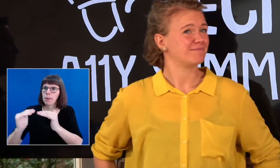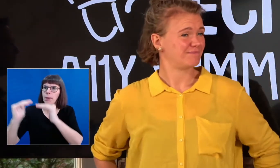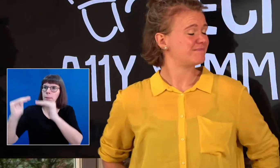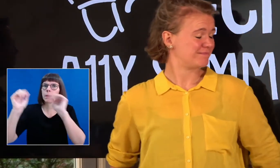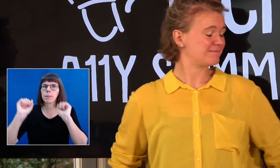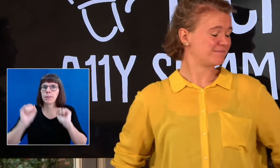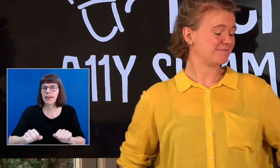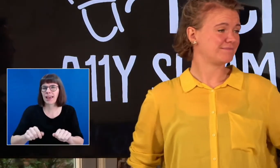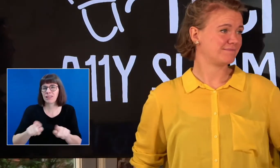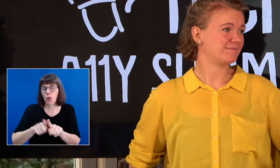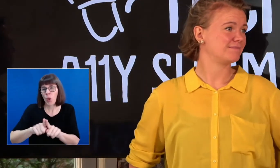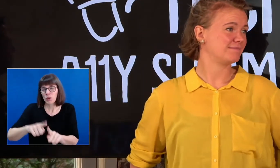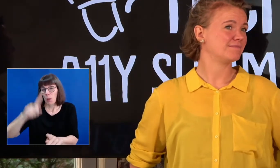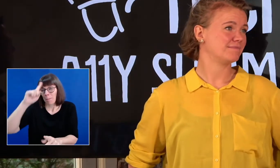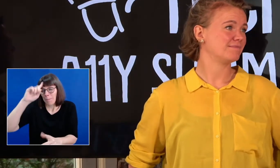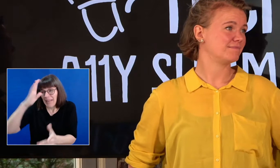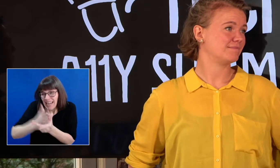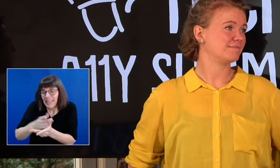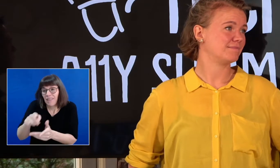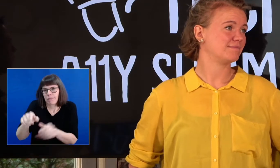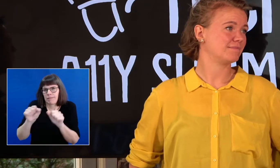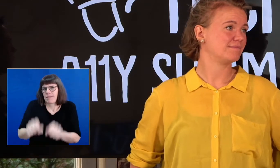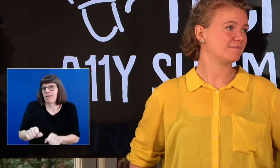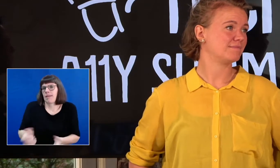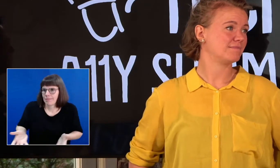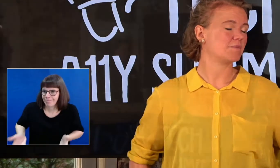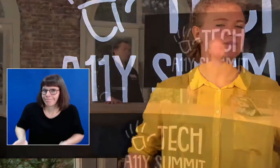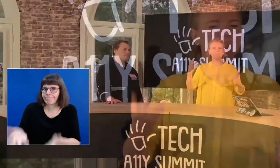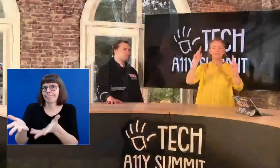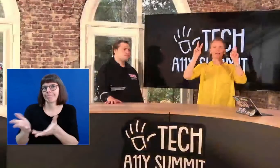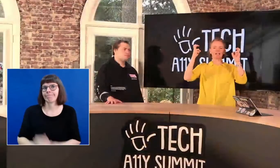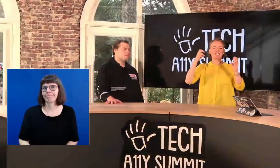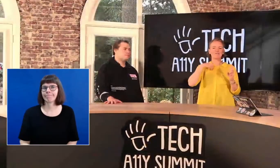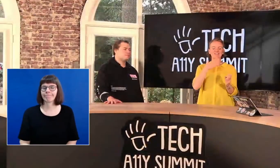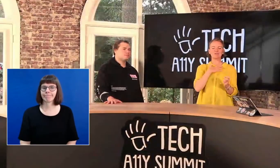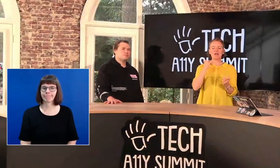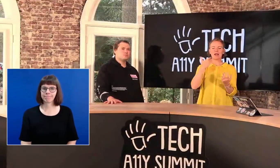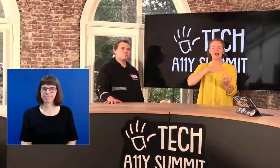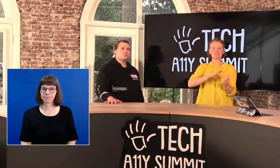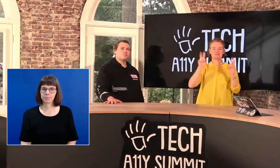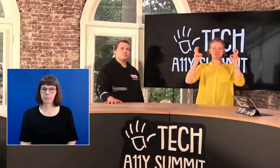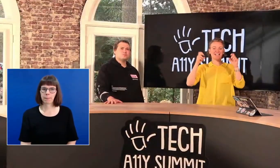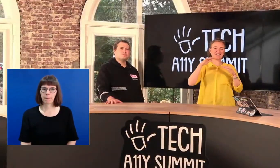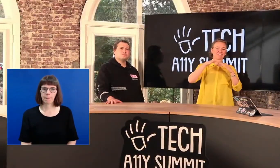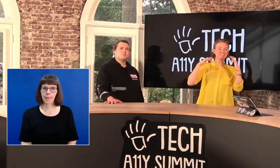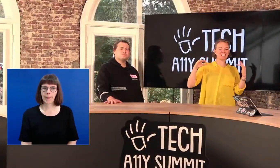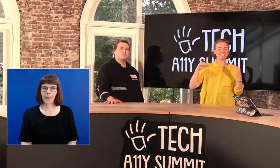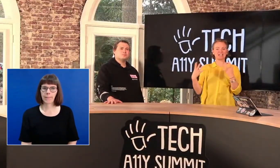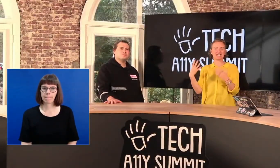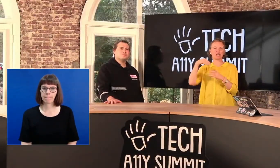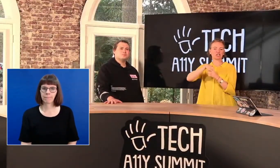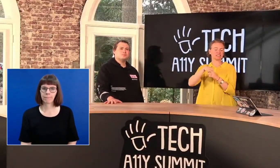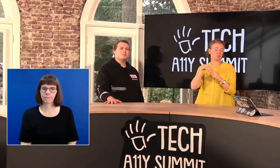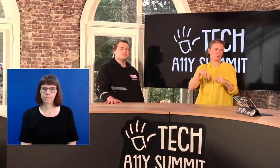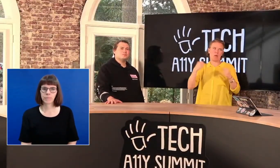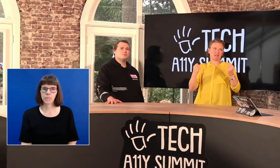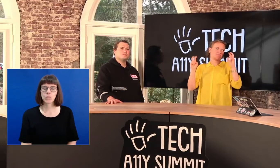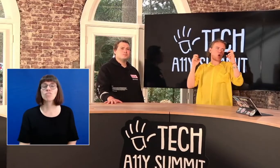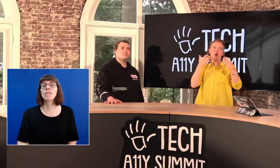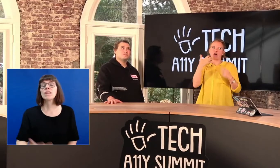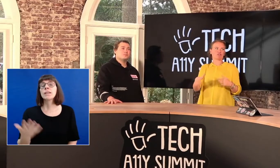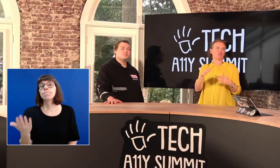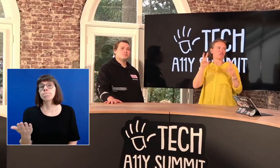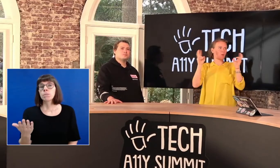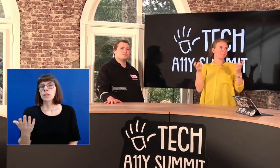believe in the fact that they can what they can do. Yeah, it's just I have a problem